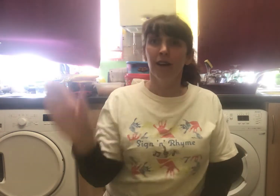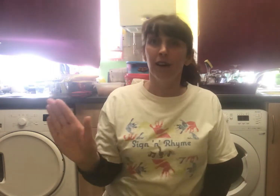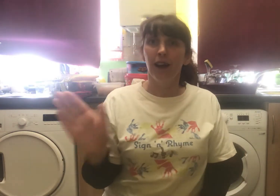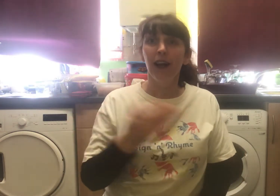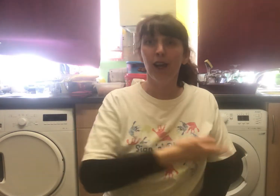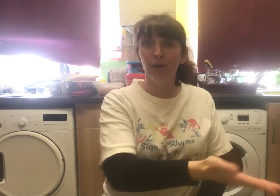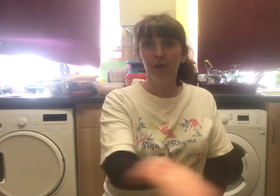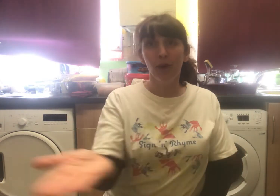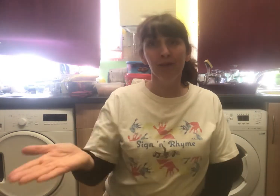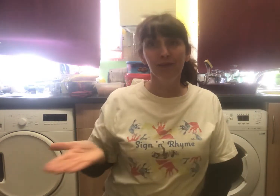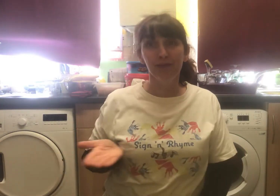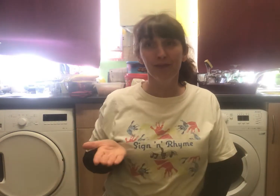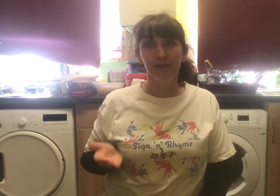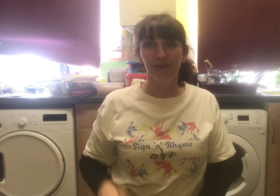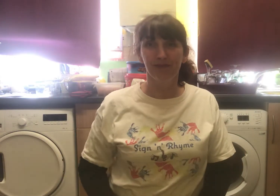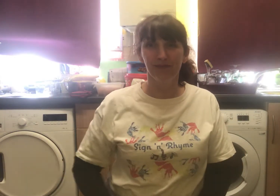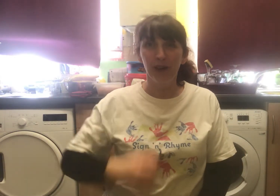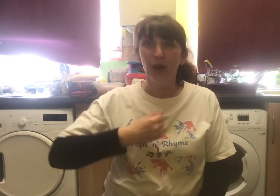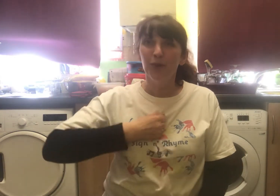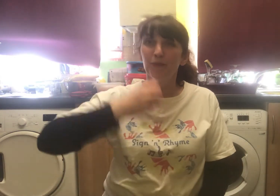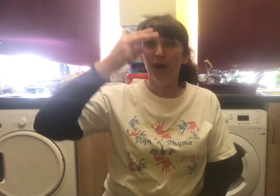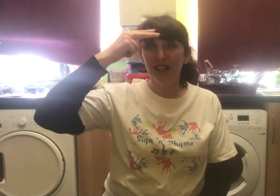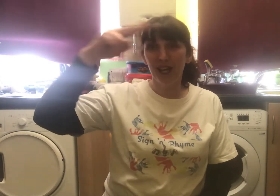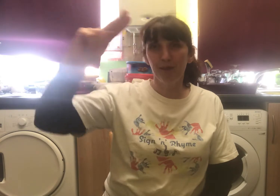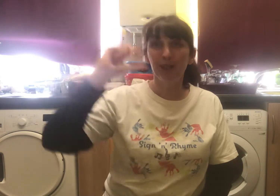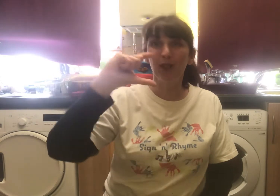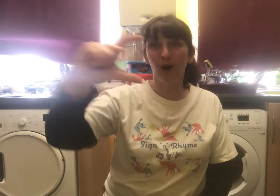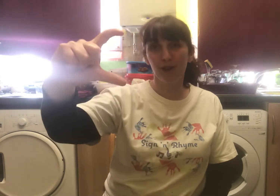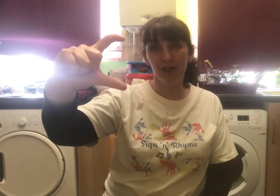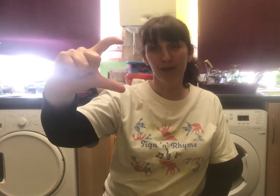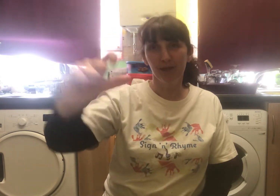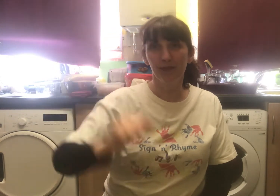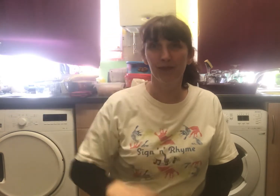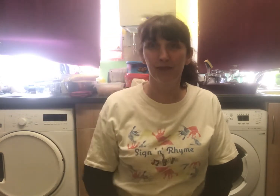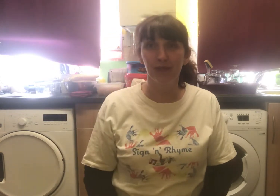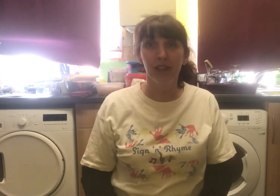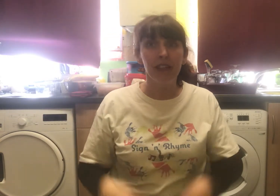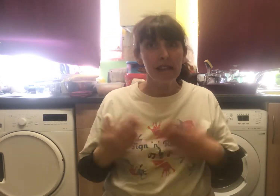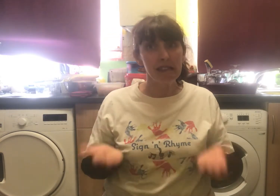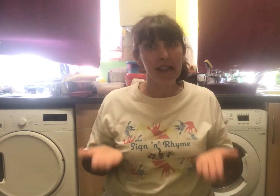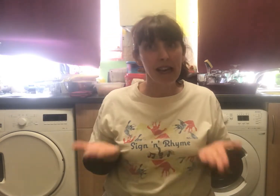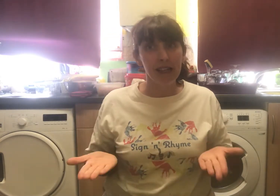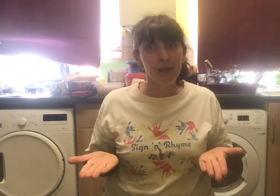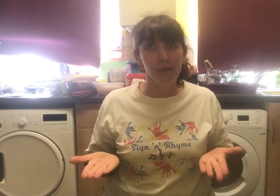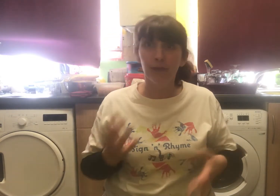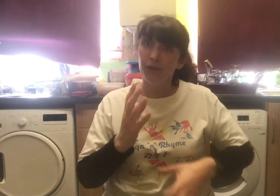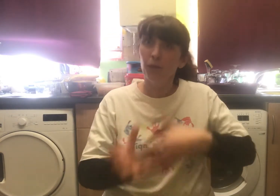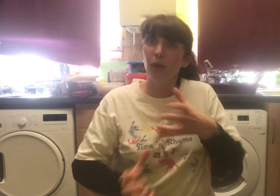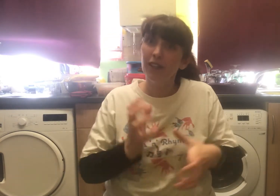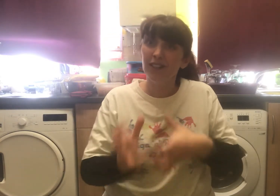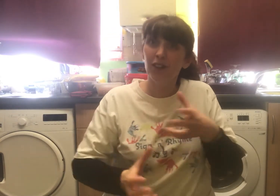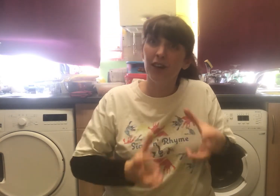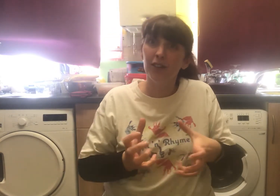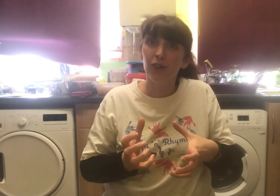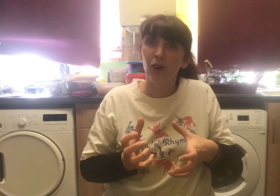Hello everyone. My name is Cara. Today we're going to sign the song